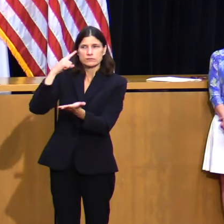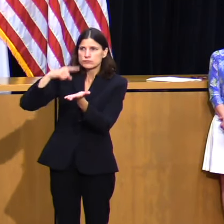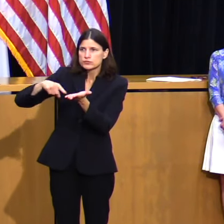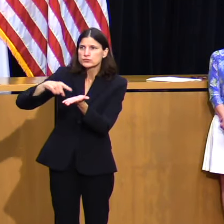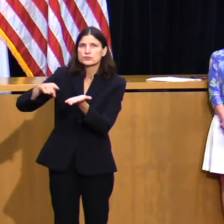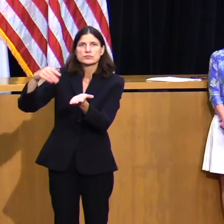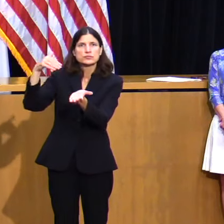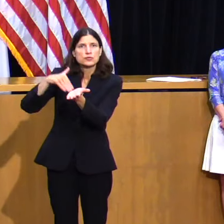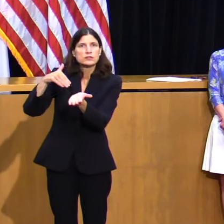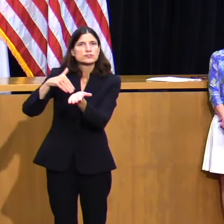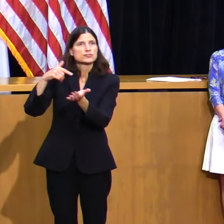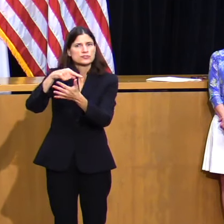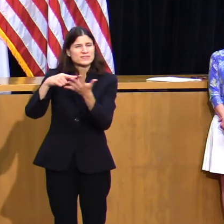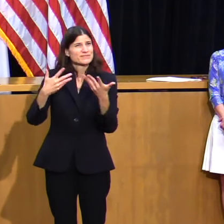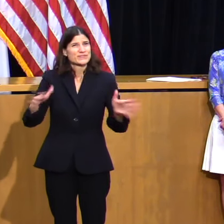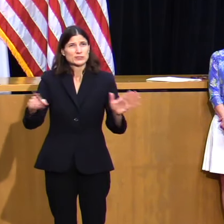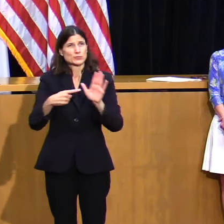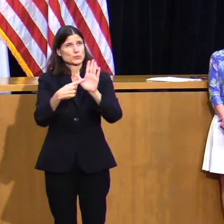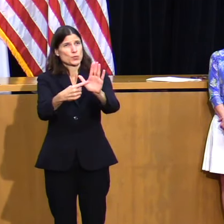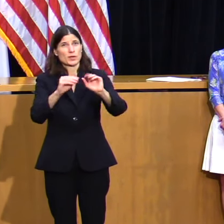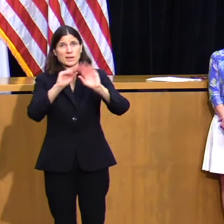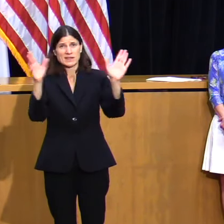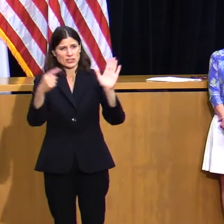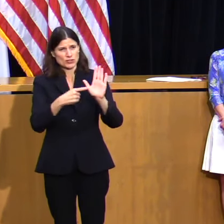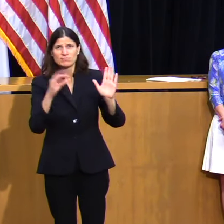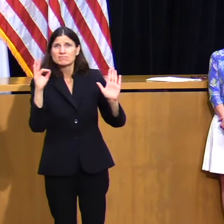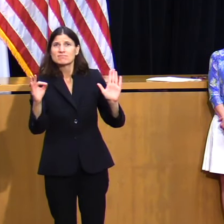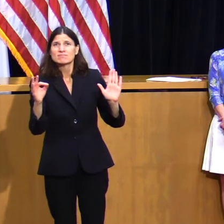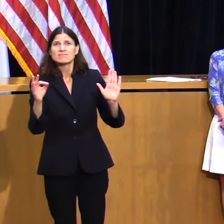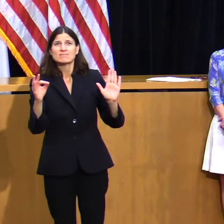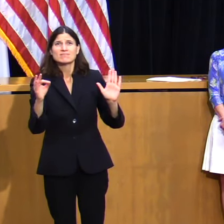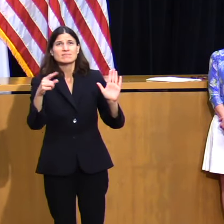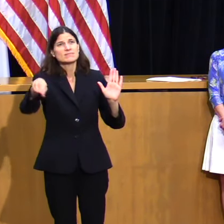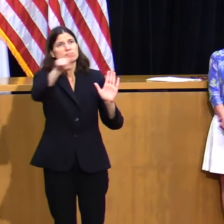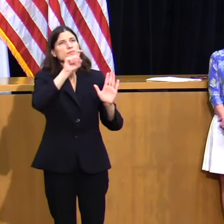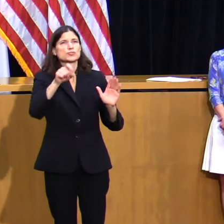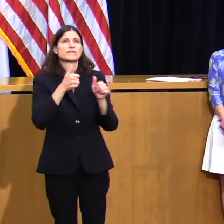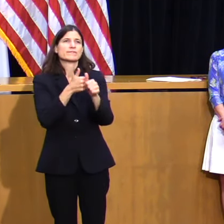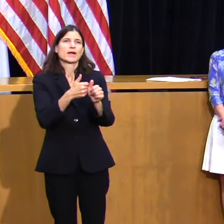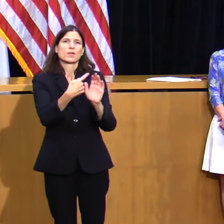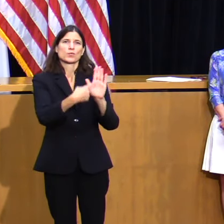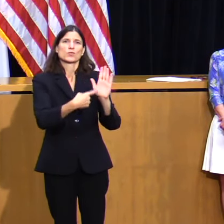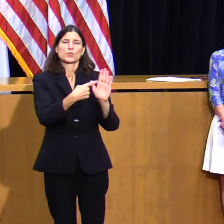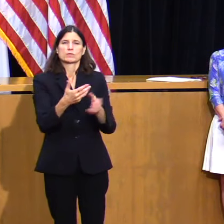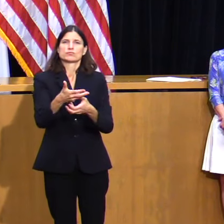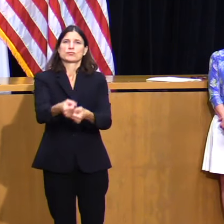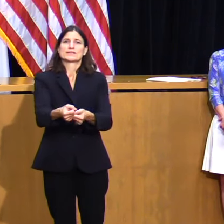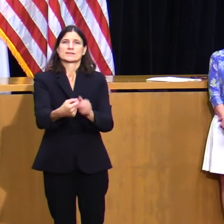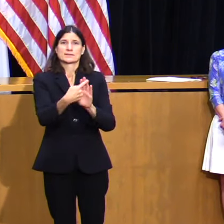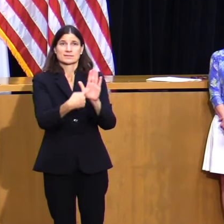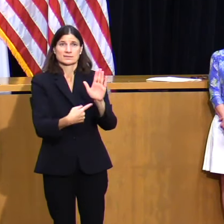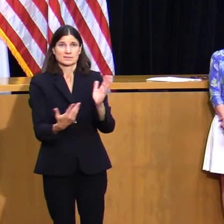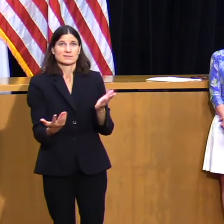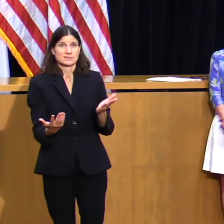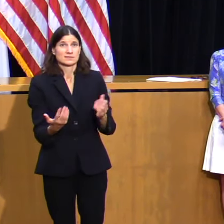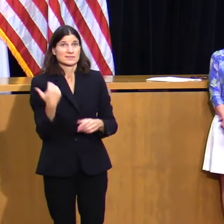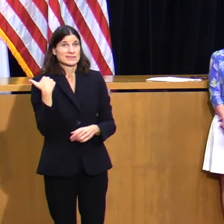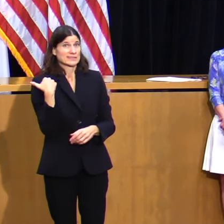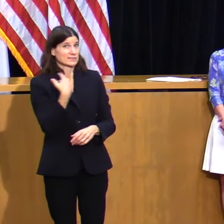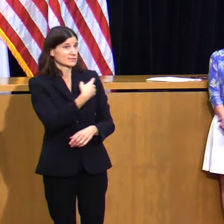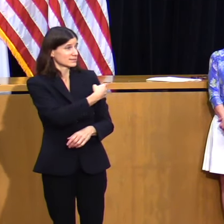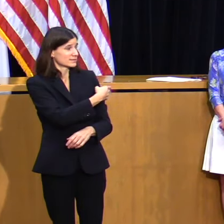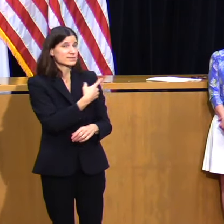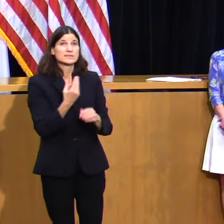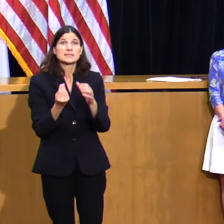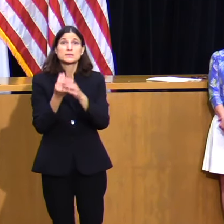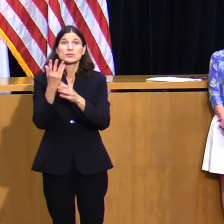works and what doesn't when it comes to teaching in person. I mean, we've had special ed schools that have continued to teach all the way